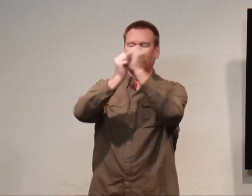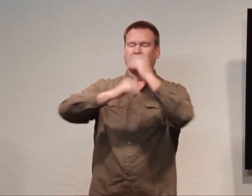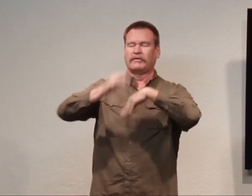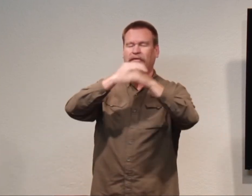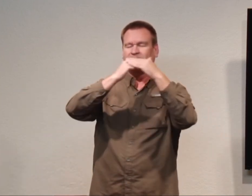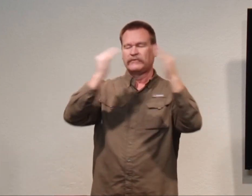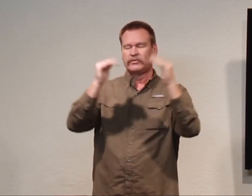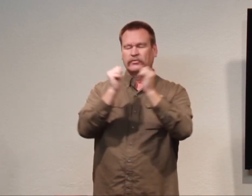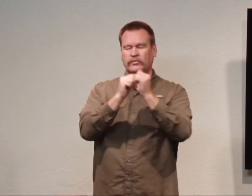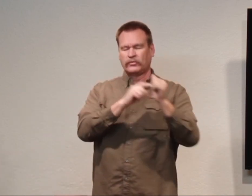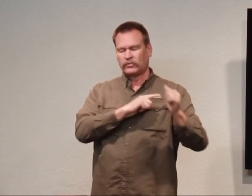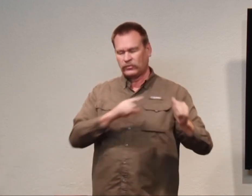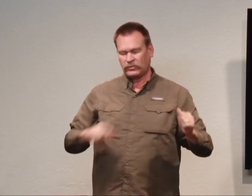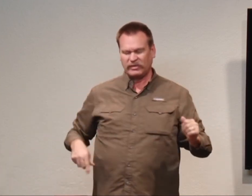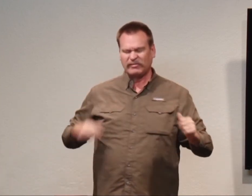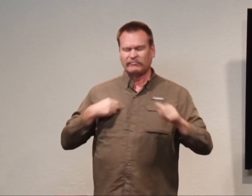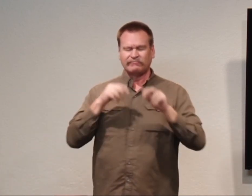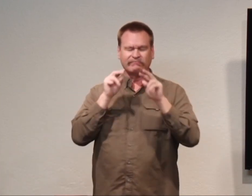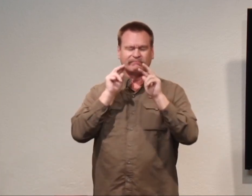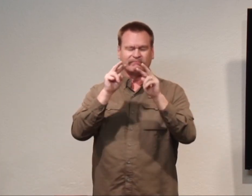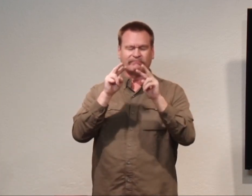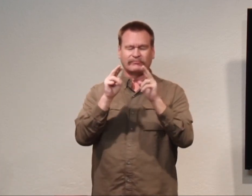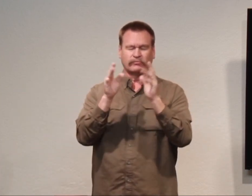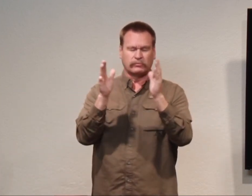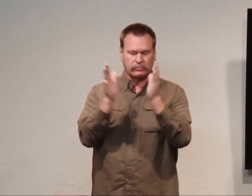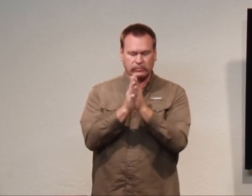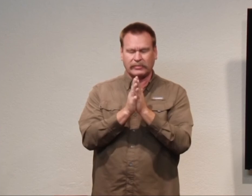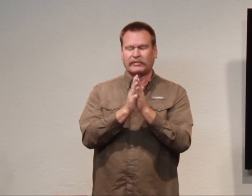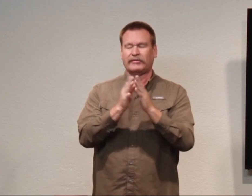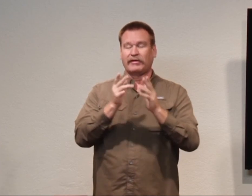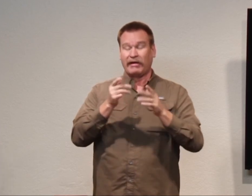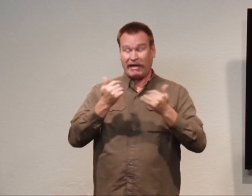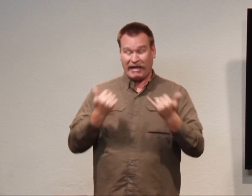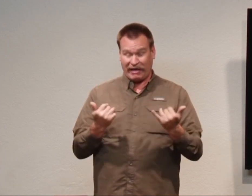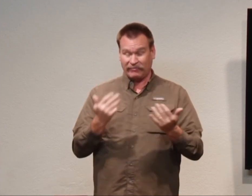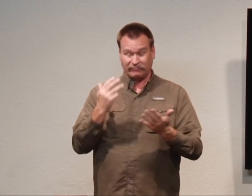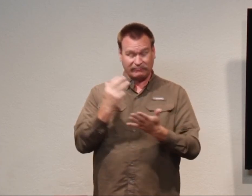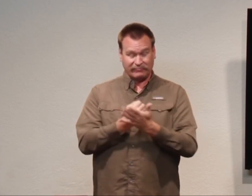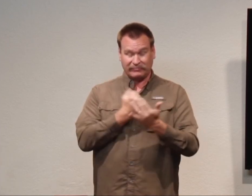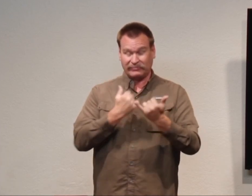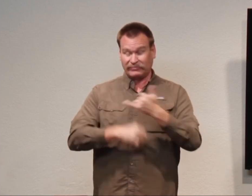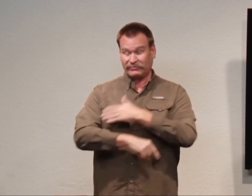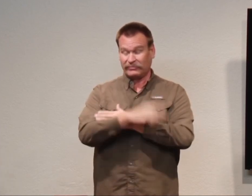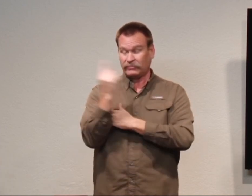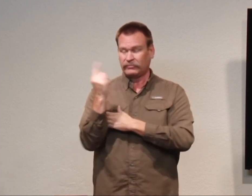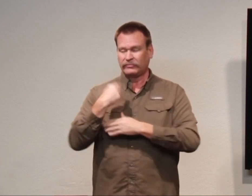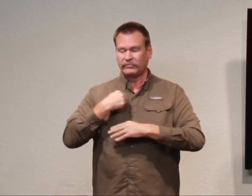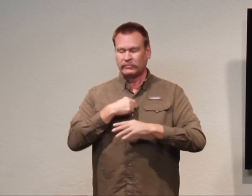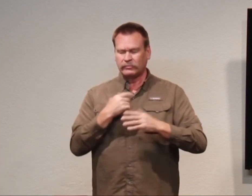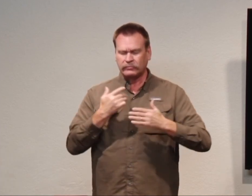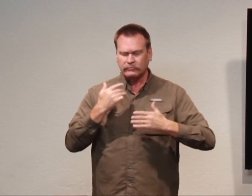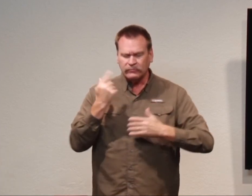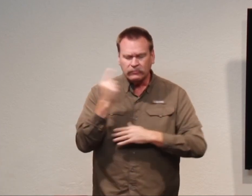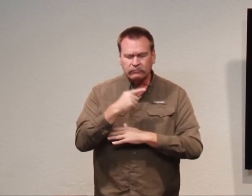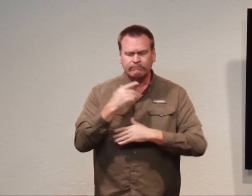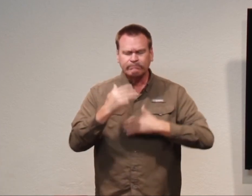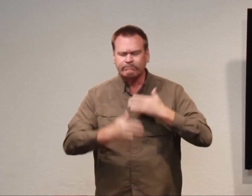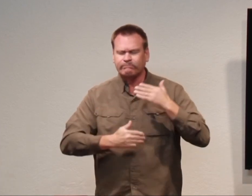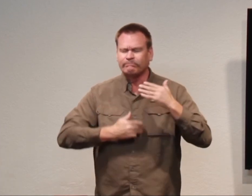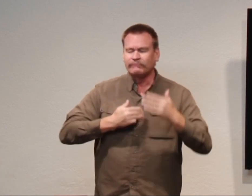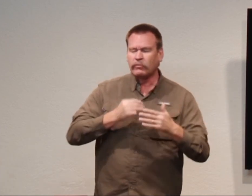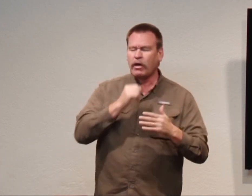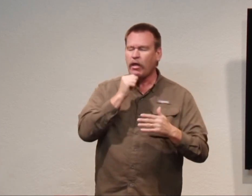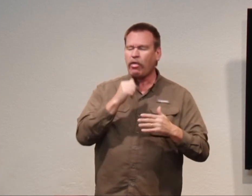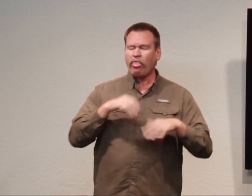the dead in Christ will be raised first, and they will be in heaven with you. We're looking forward to that. And now, God,